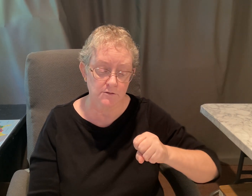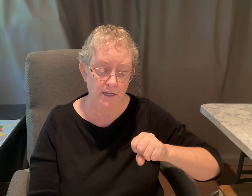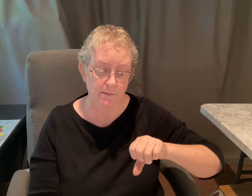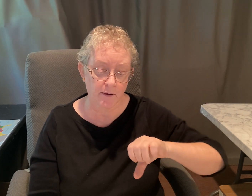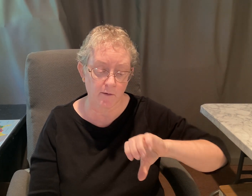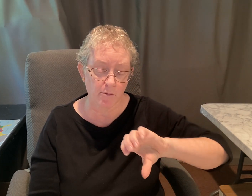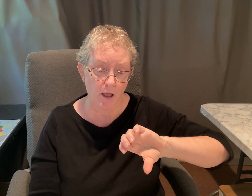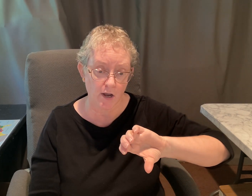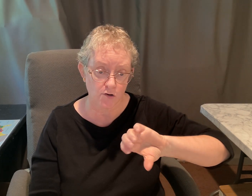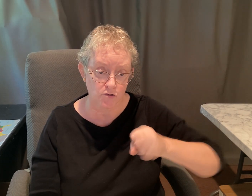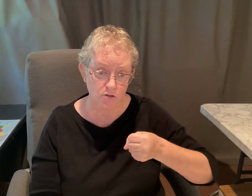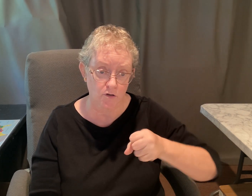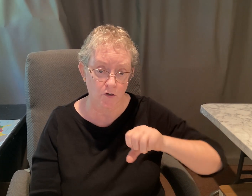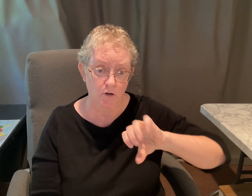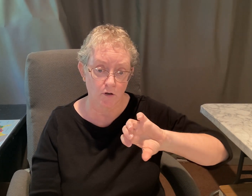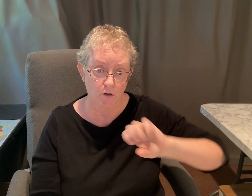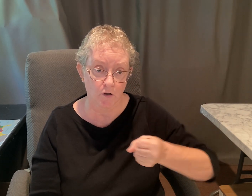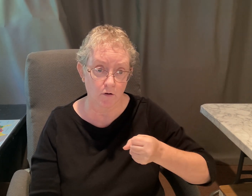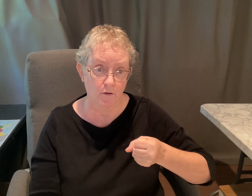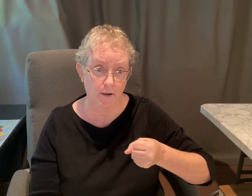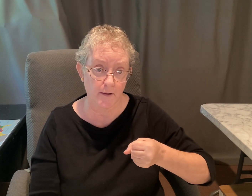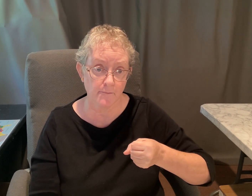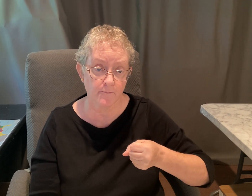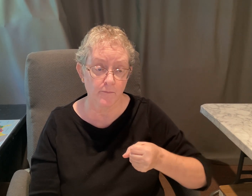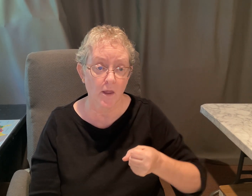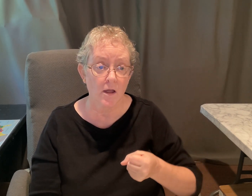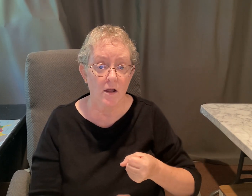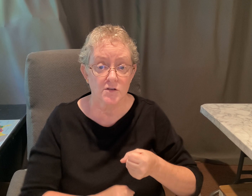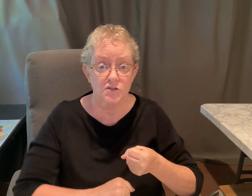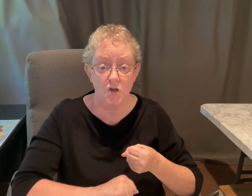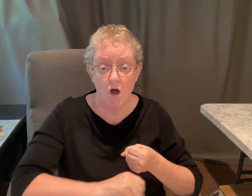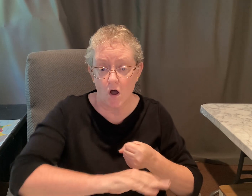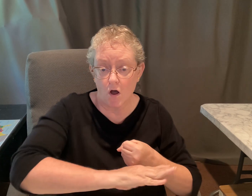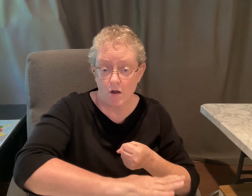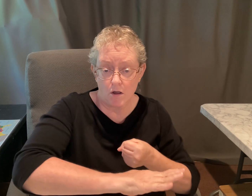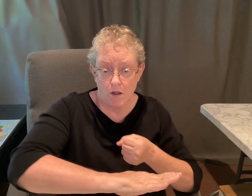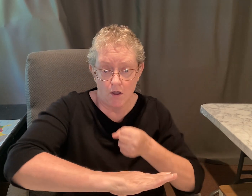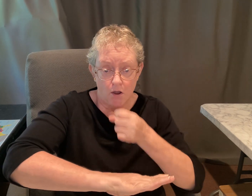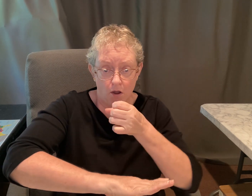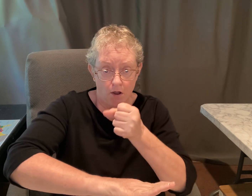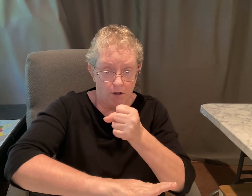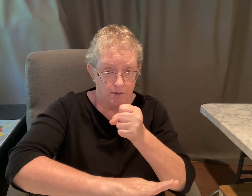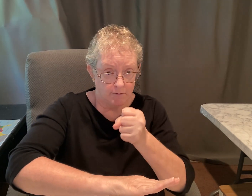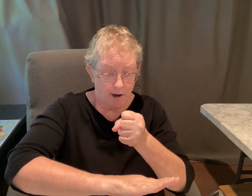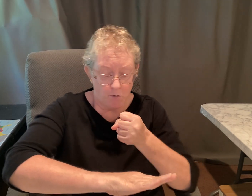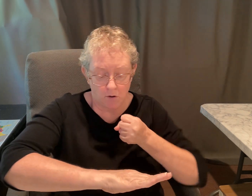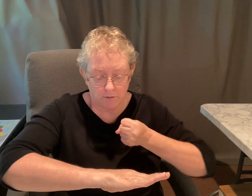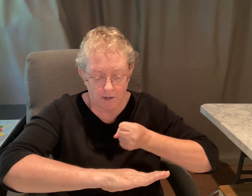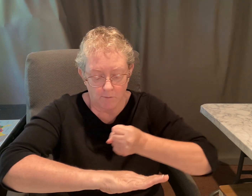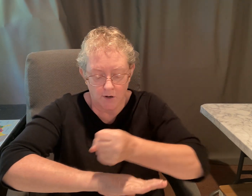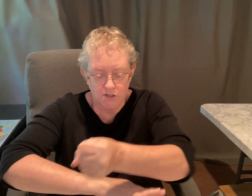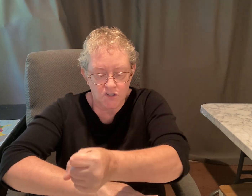like a pair of pliers. Okay. Saw. Grab hold and we're going to